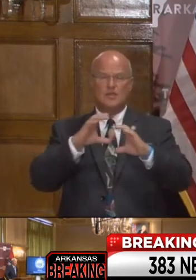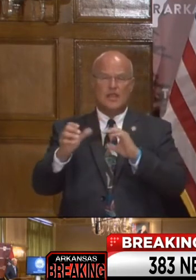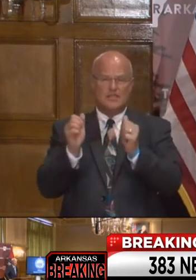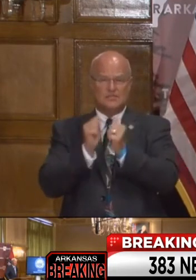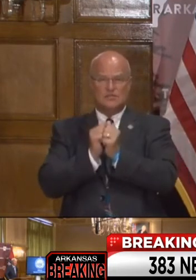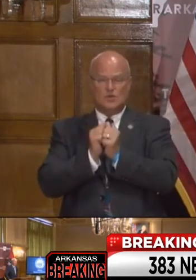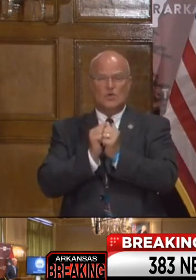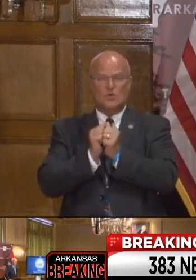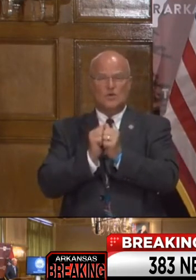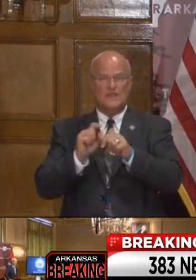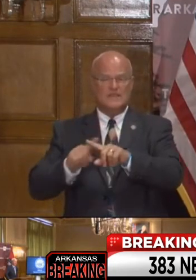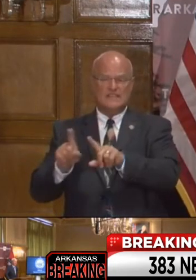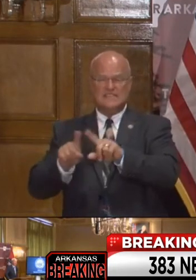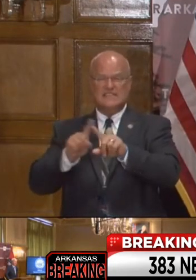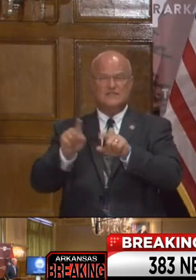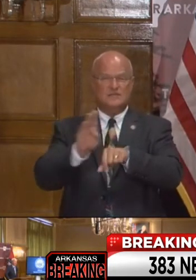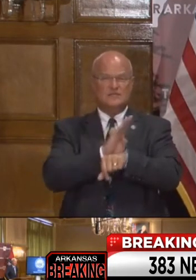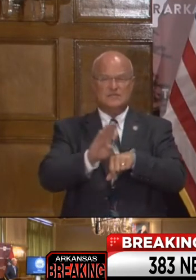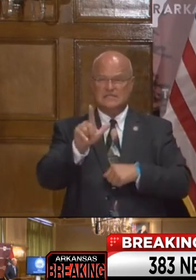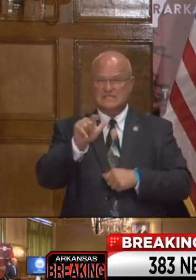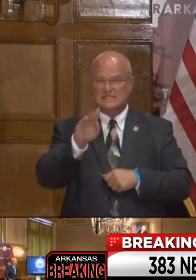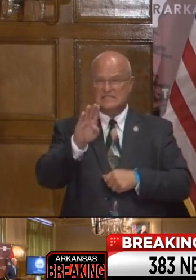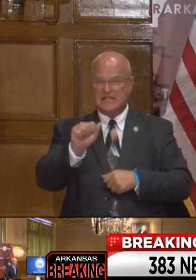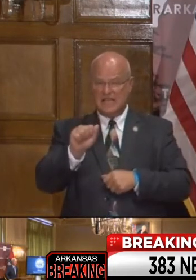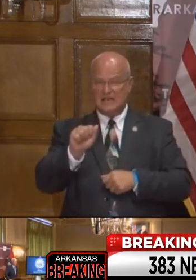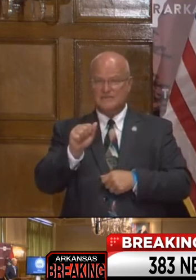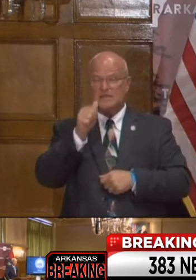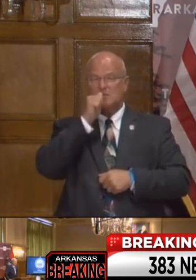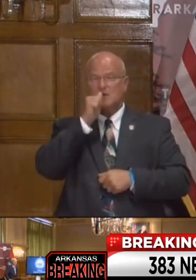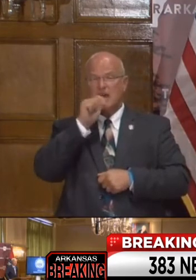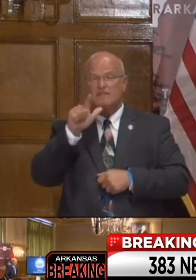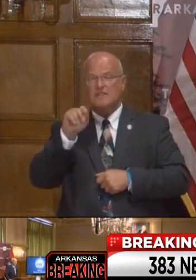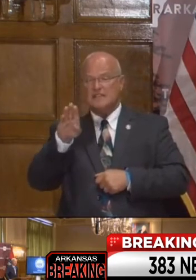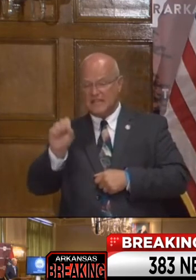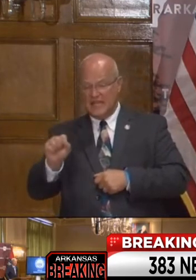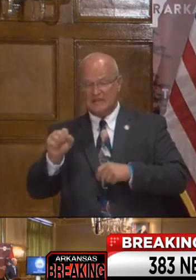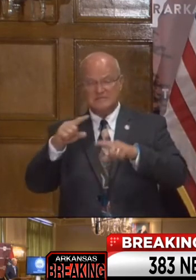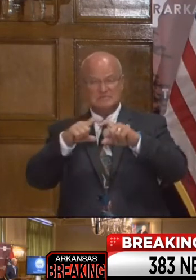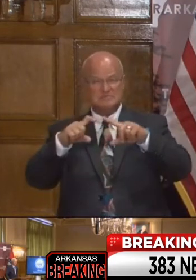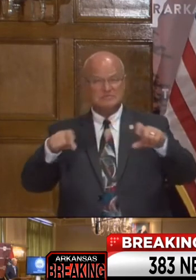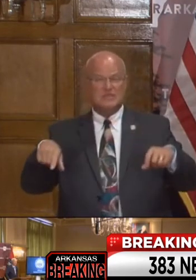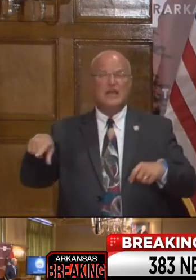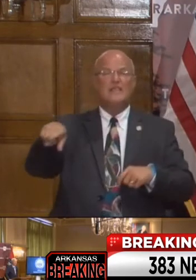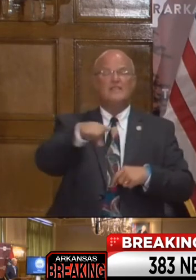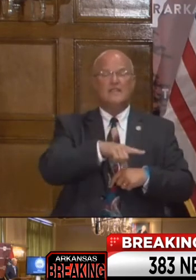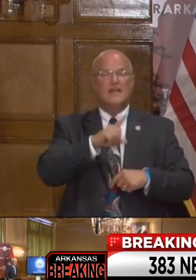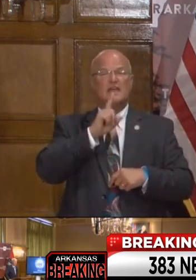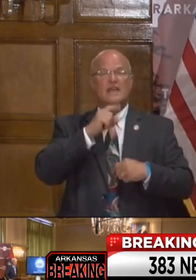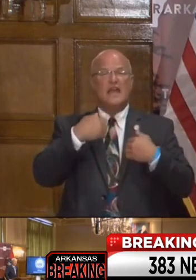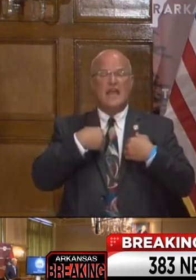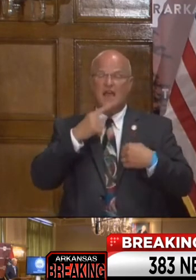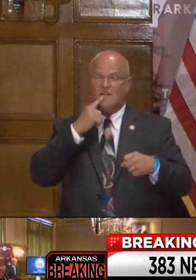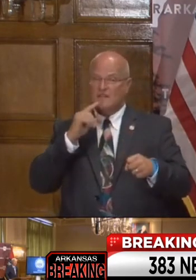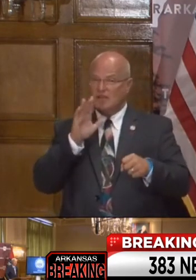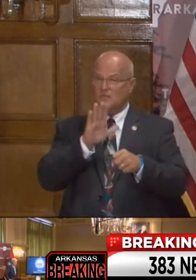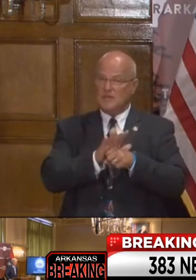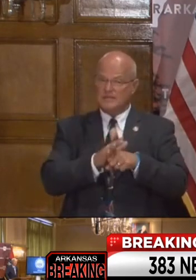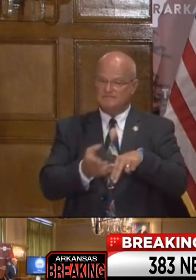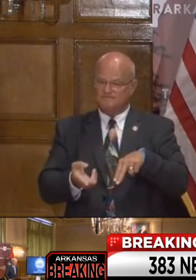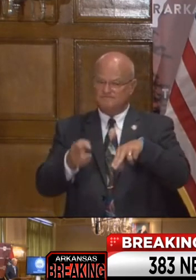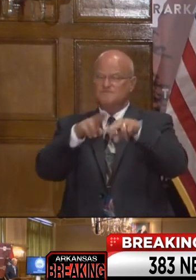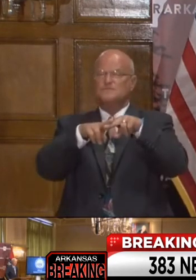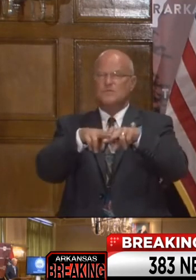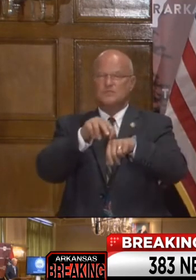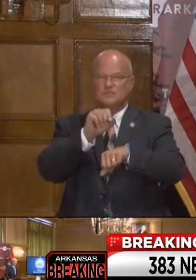communications with the different laboratories, the national laboratories, and that they have committed to